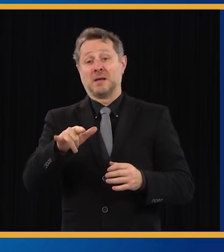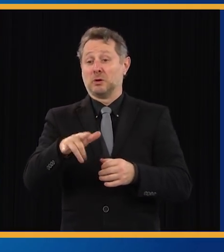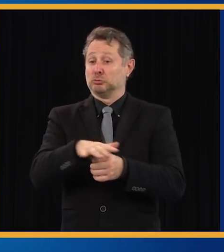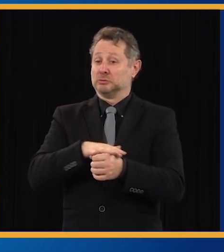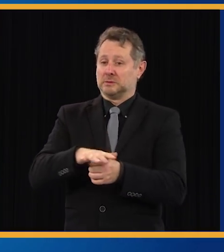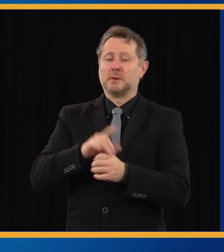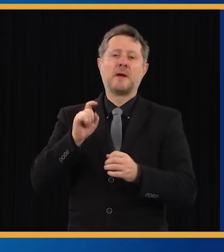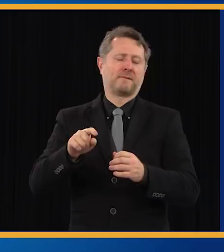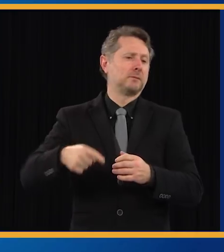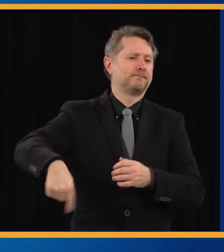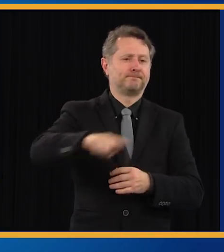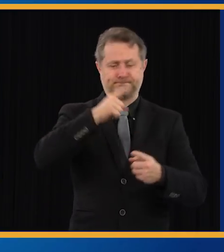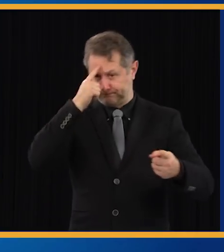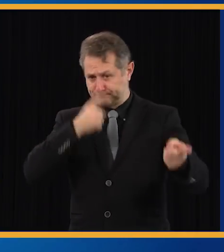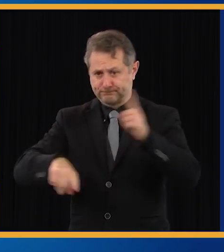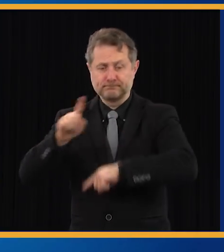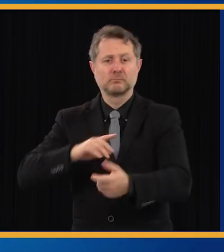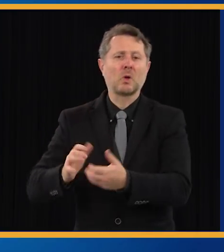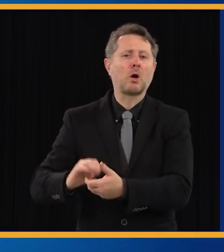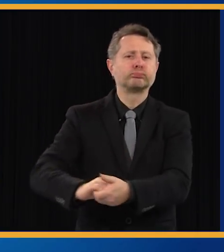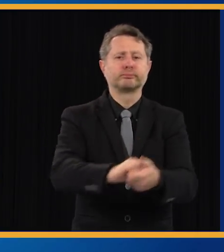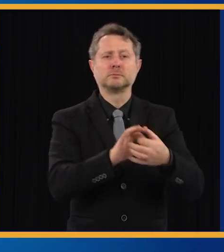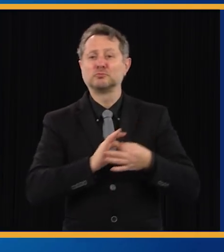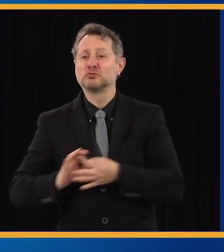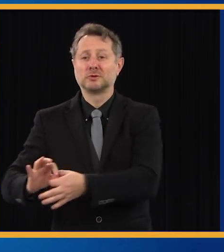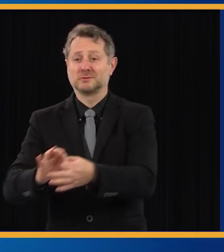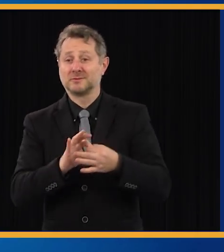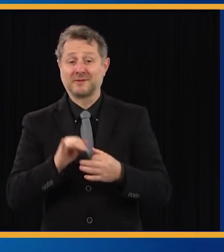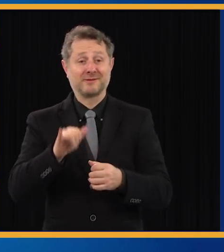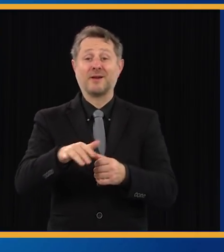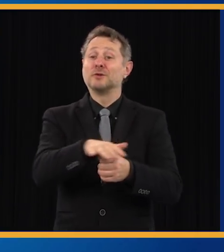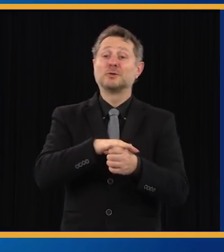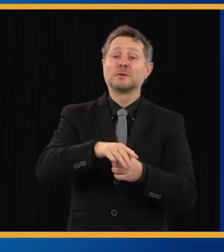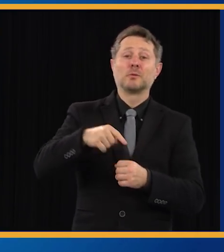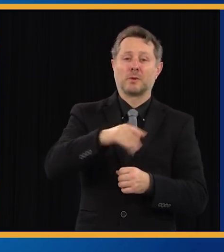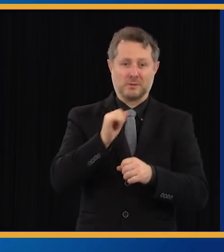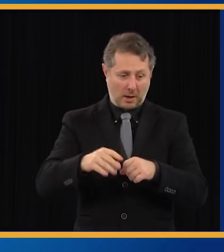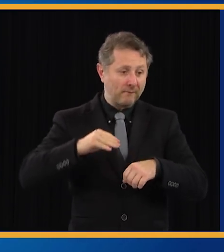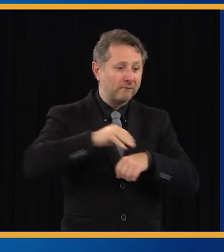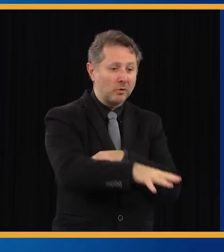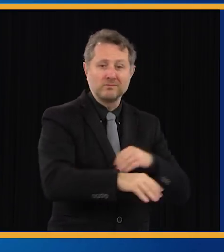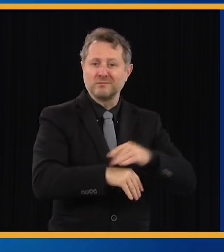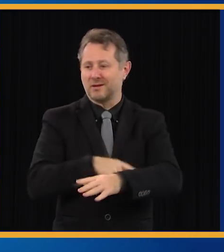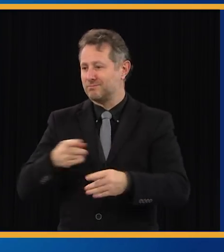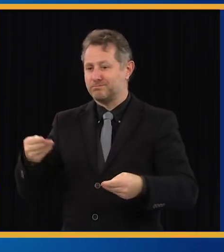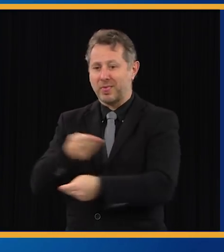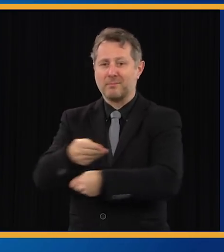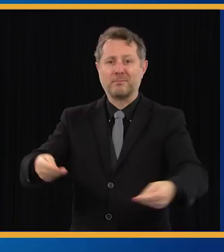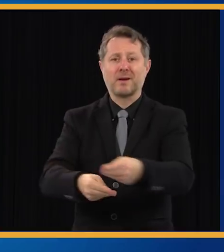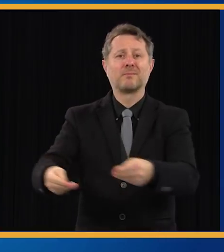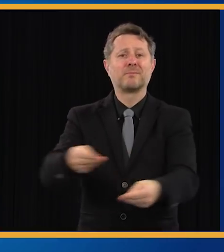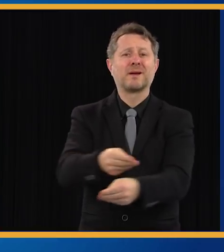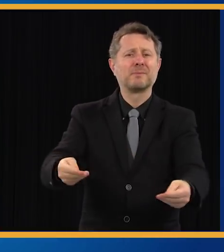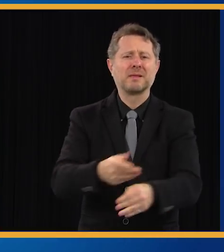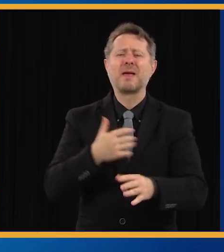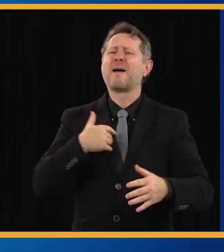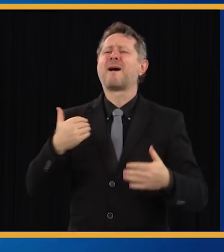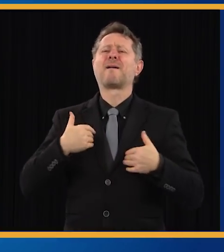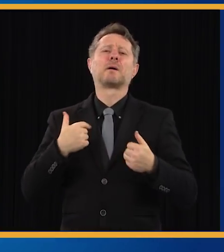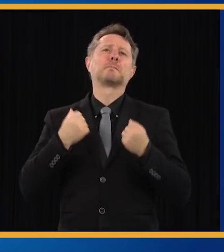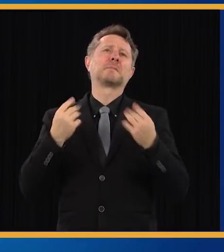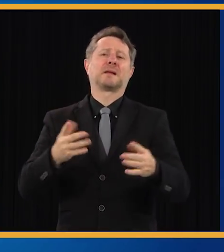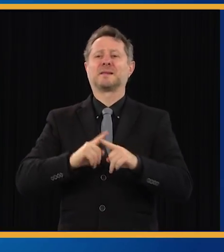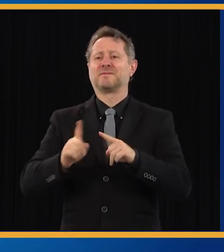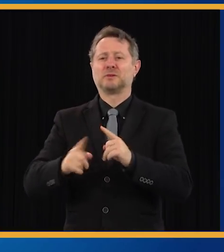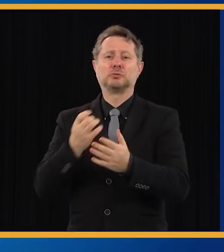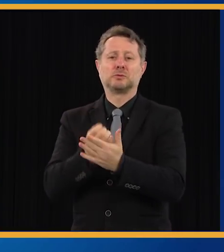is no one county in a region, it's a region. And these are the Regional Economic Development Council regions that have worked together.